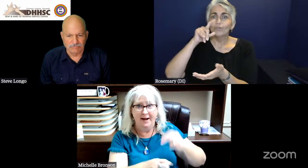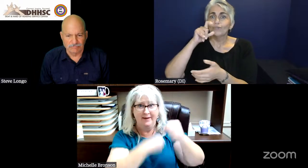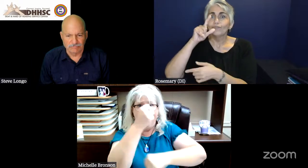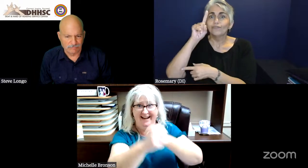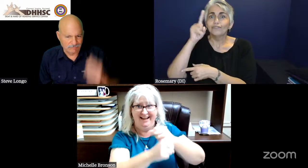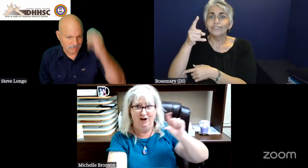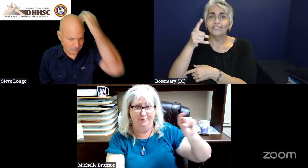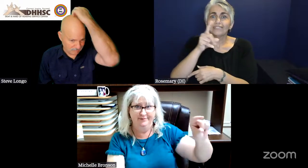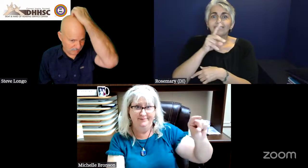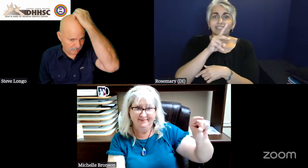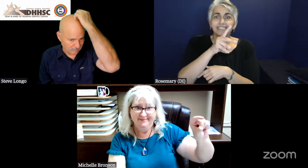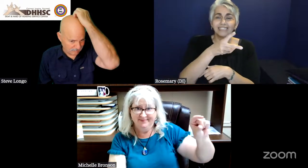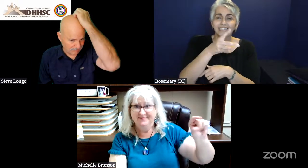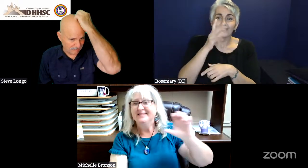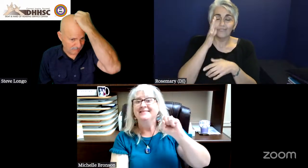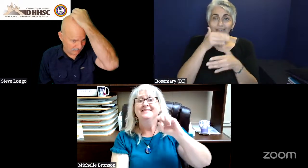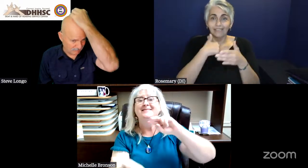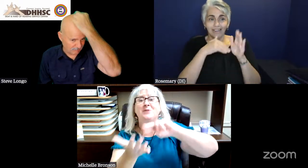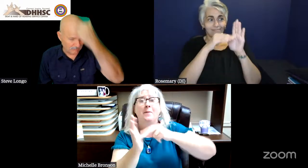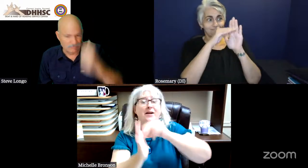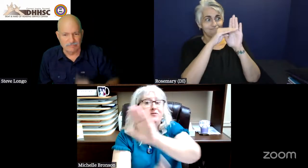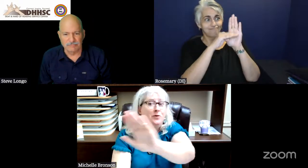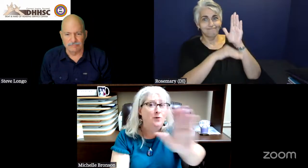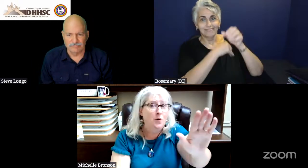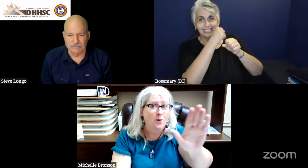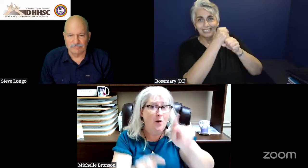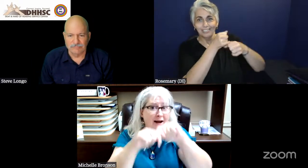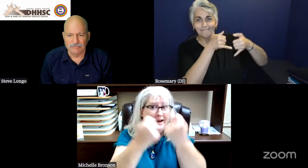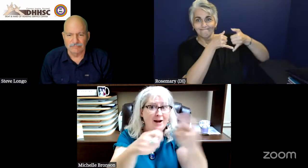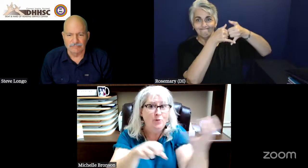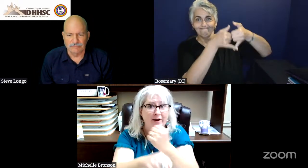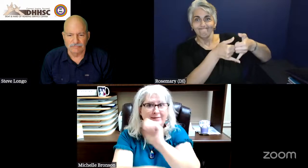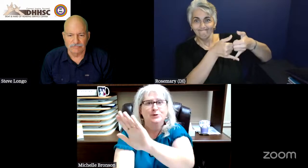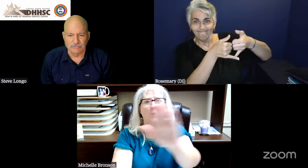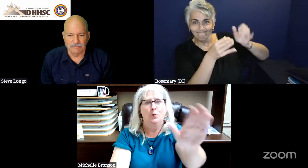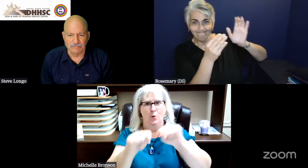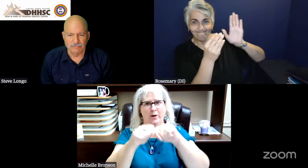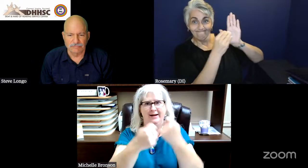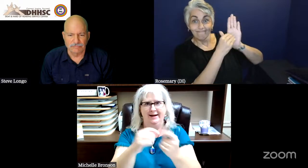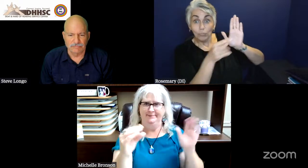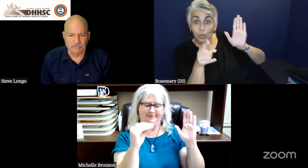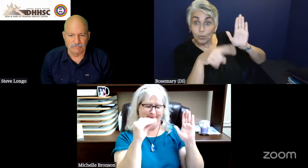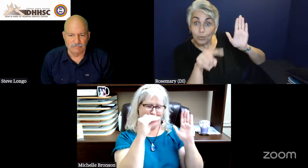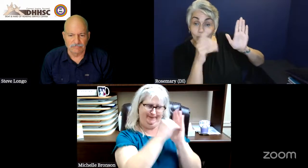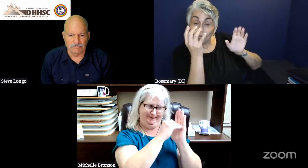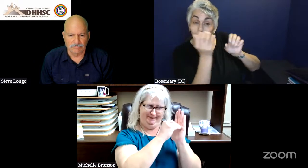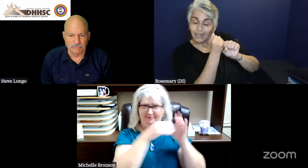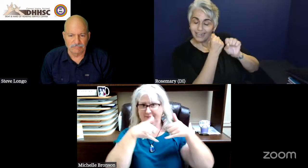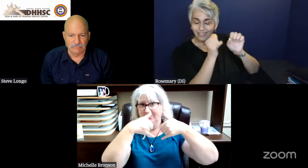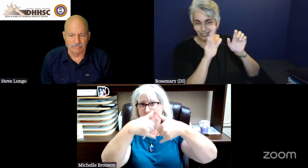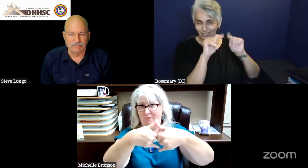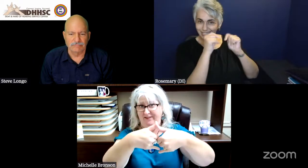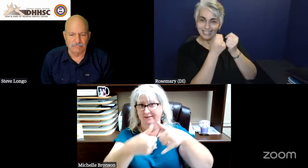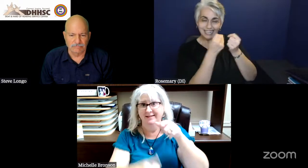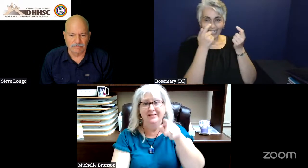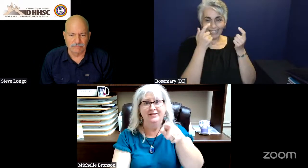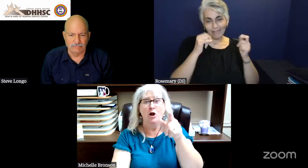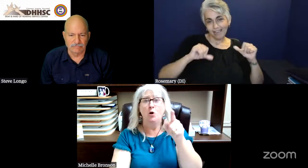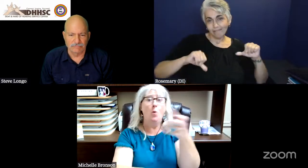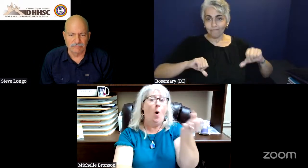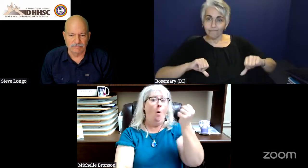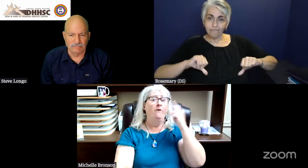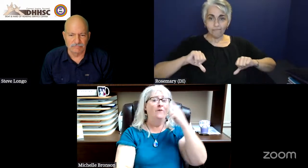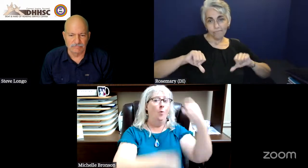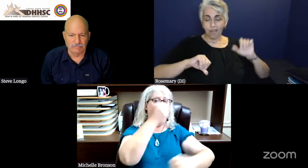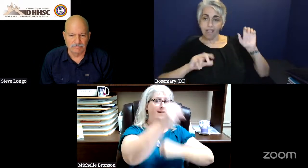amount of money. We have a trophy for whoever's first or second among our staff who helps to bring in the most money. And you might